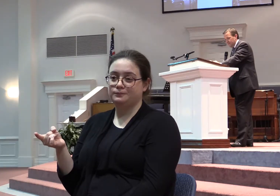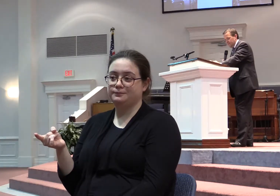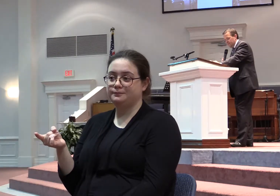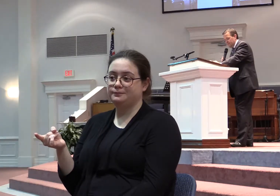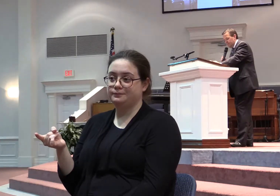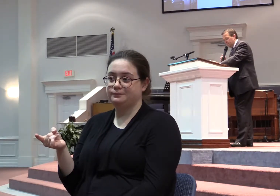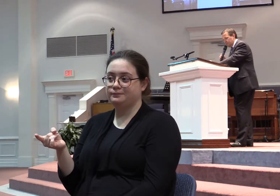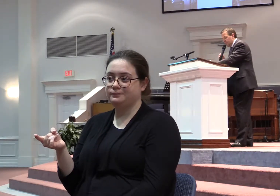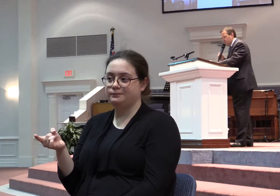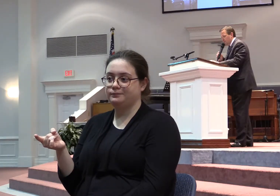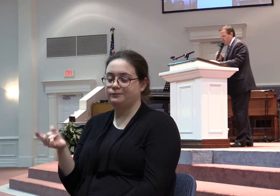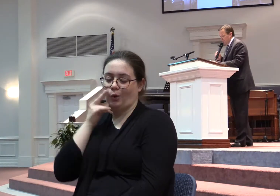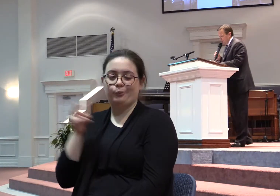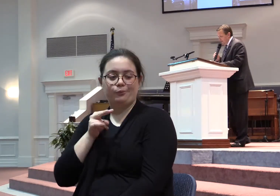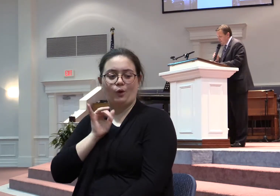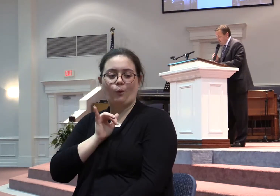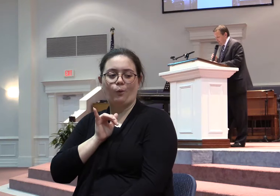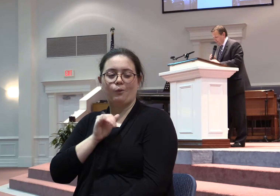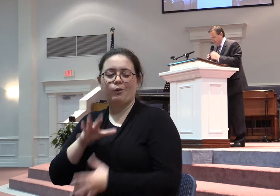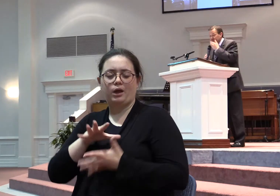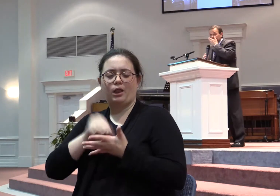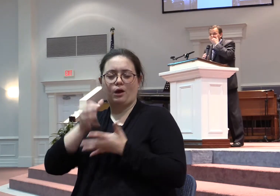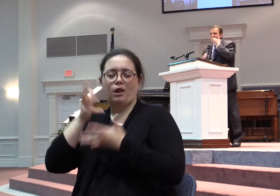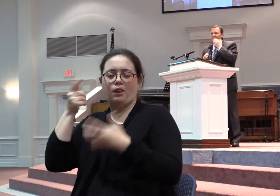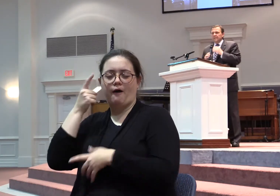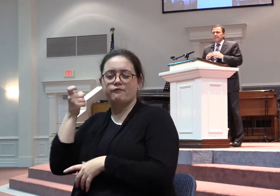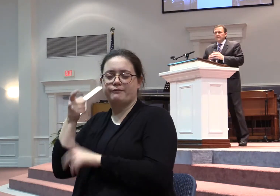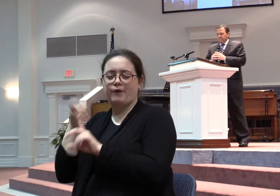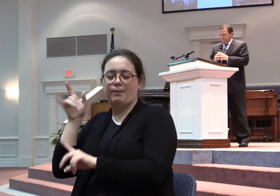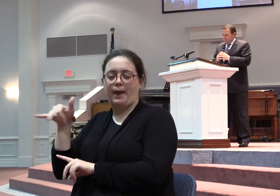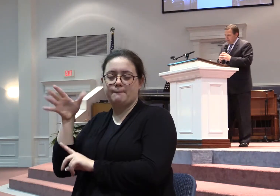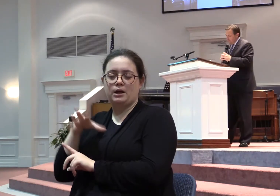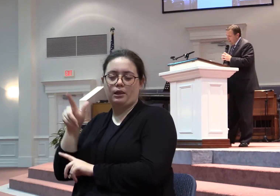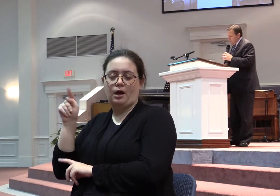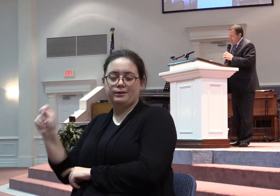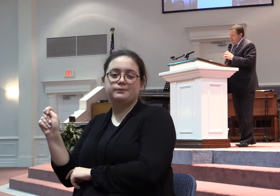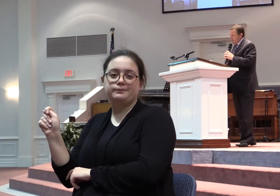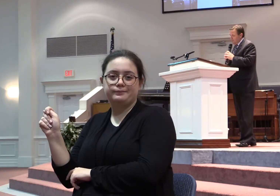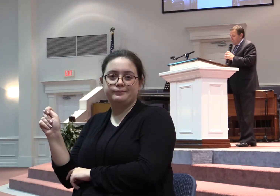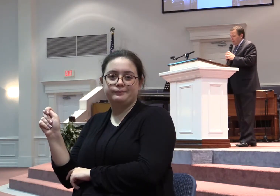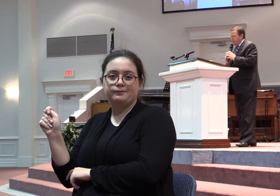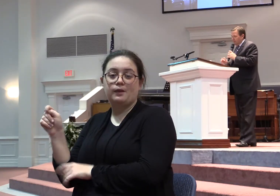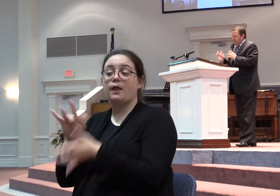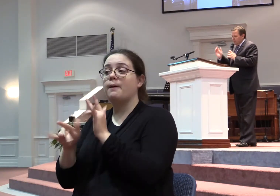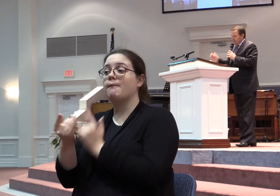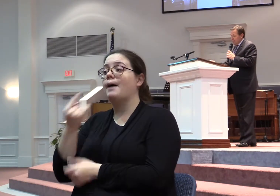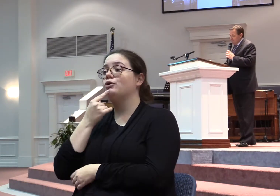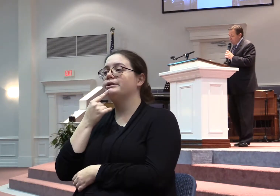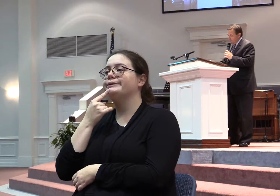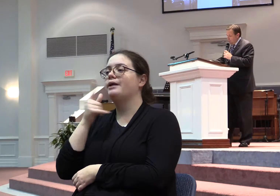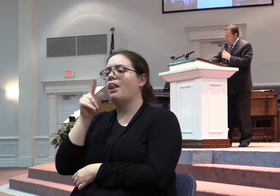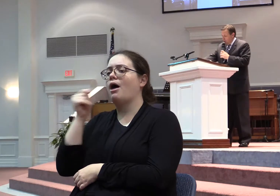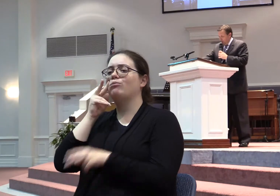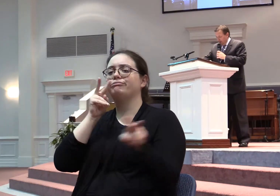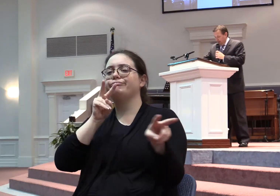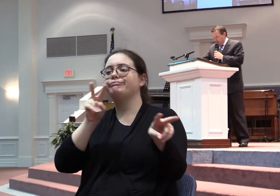Look at your neighbor and say, we can learn a lot from Lot. The Bible declares to us that Lot lifted up his eyes and looked to